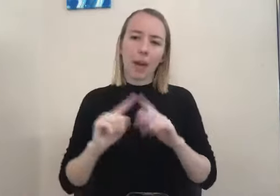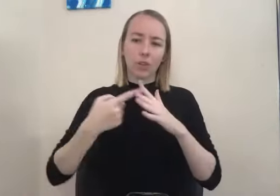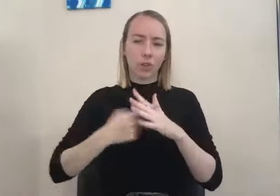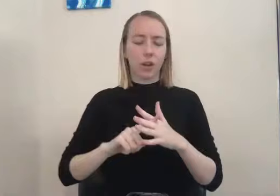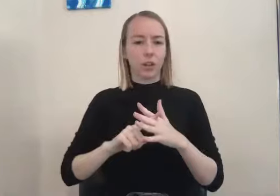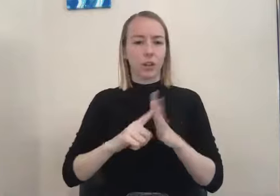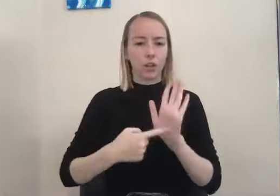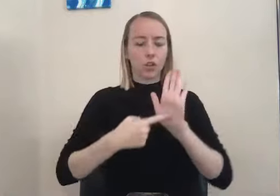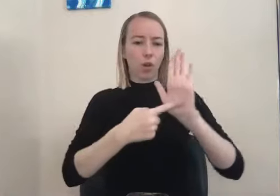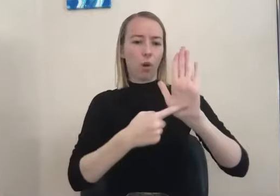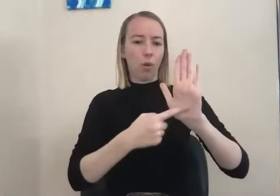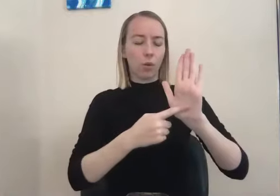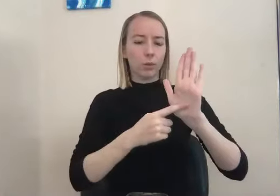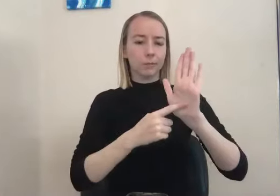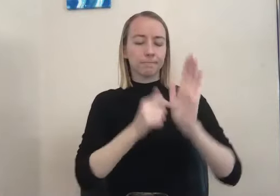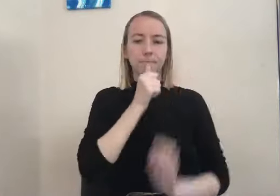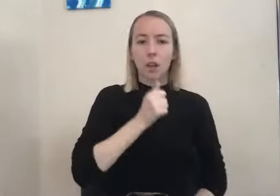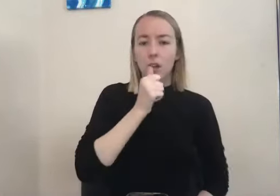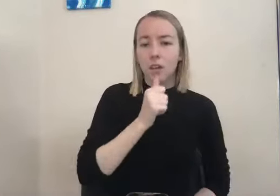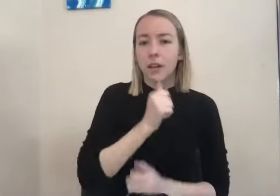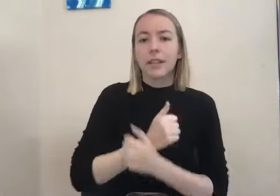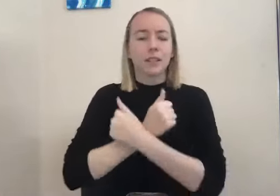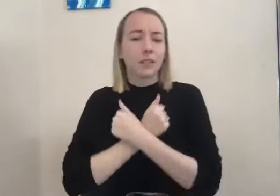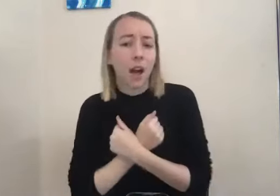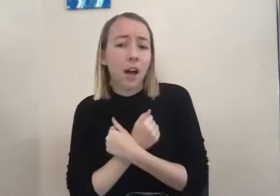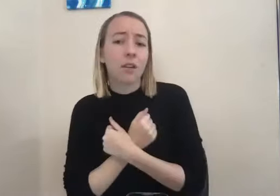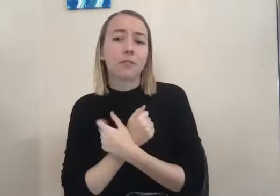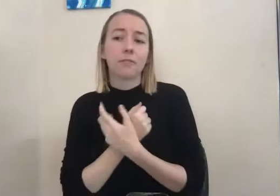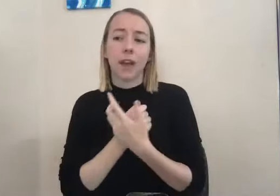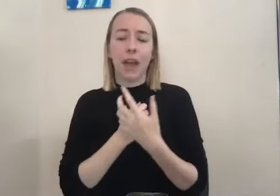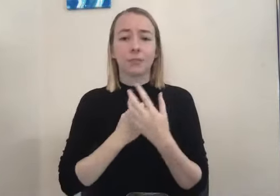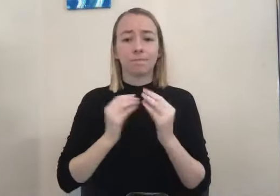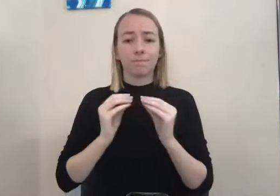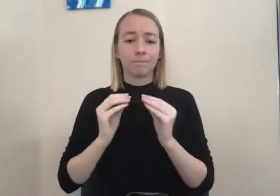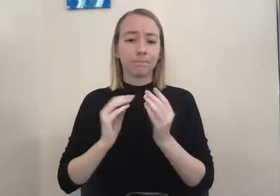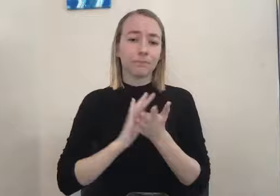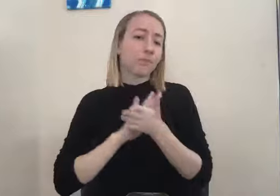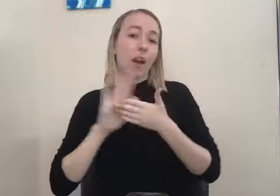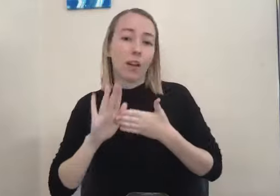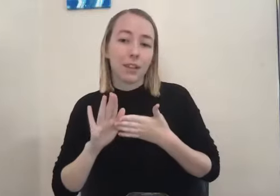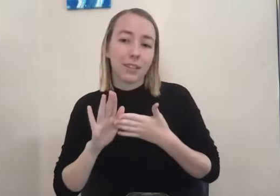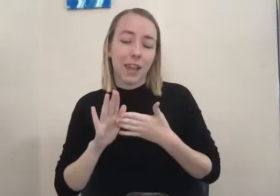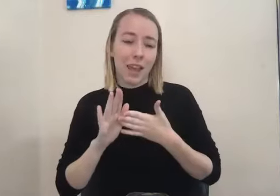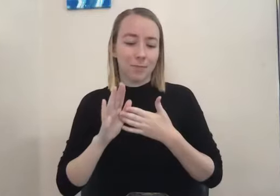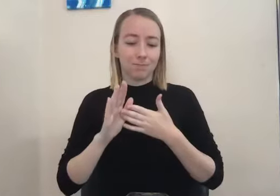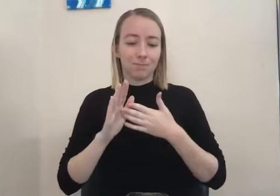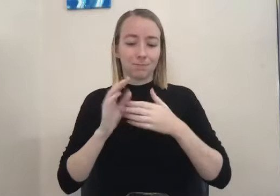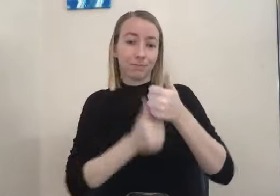I'd love to say, but I continually work on them, and I loved what Mary Perrell says, you know, they do a dance, you know, one pops up and